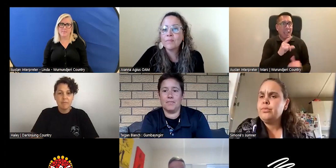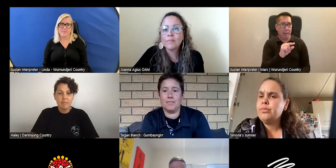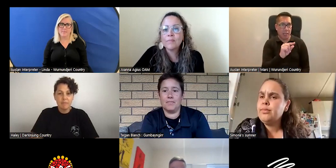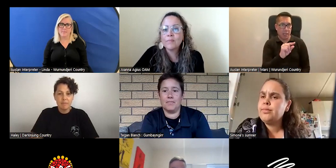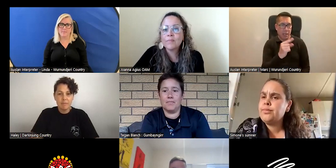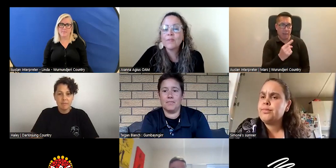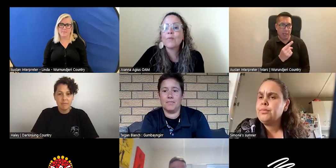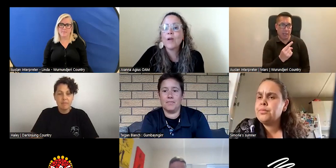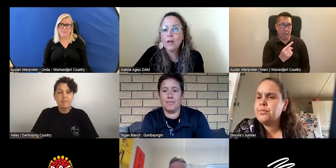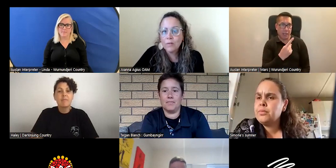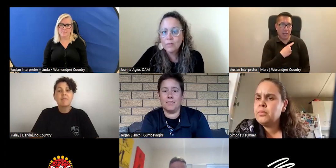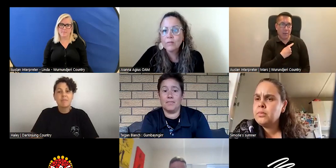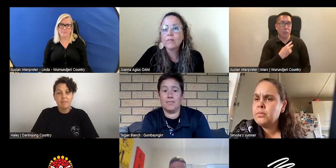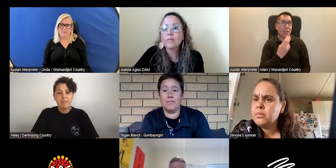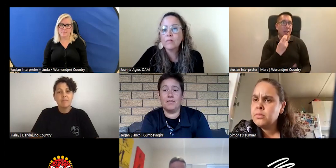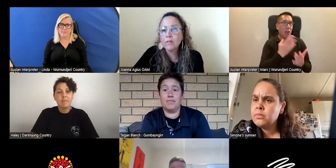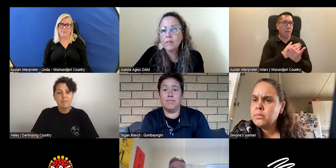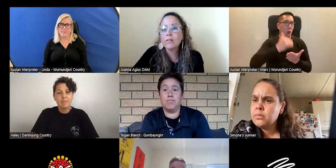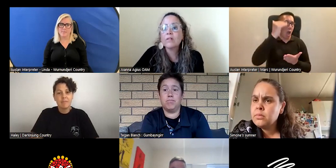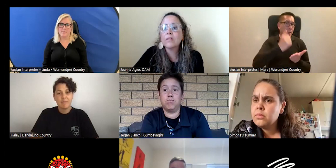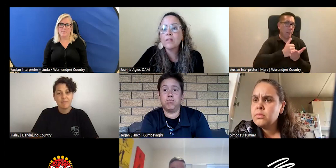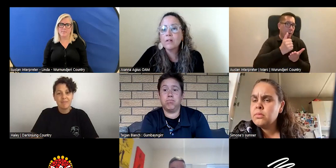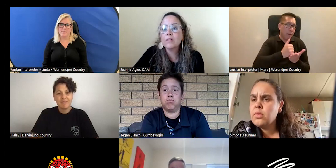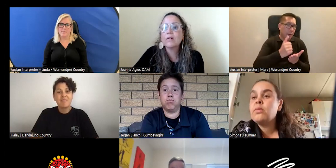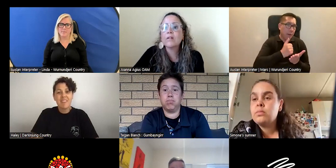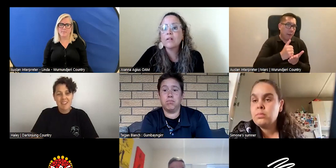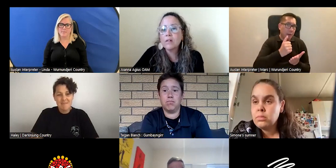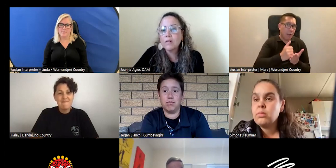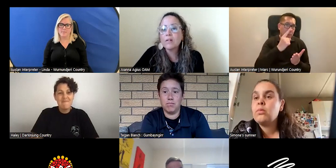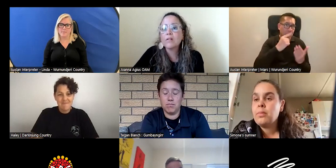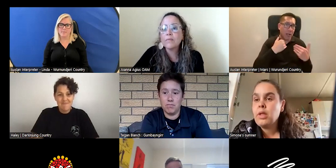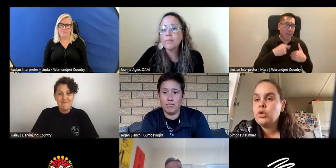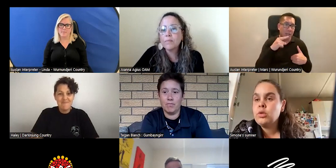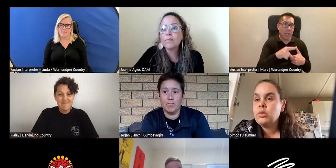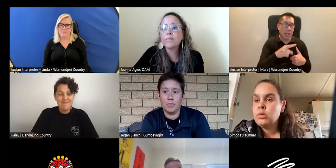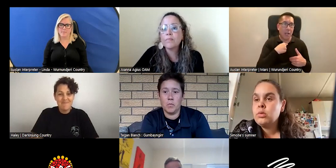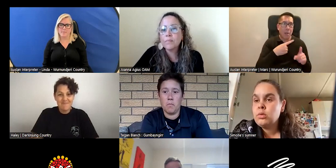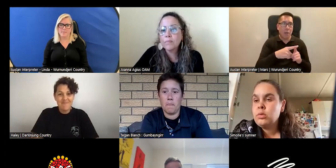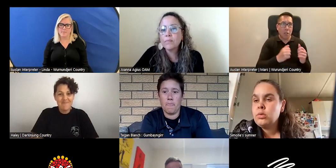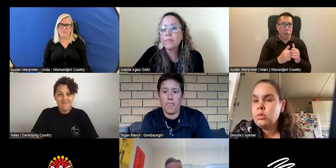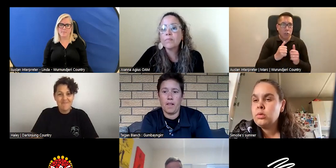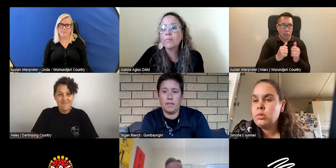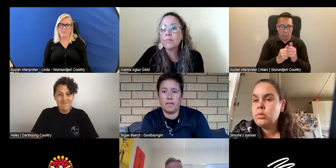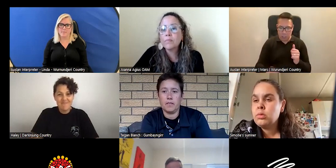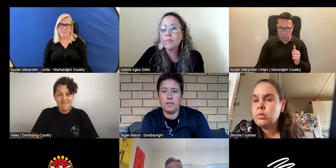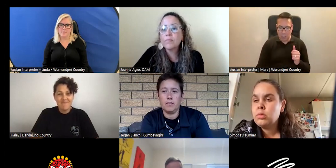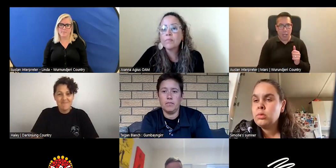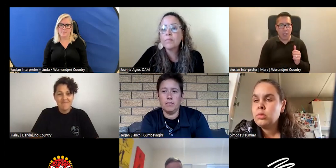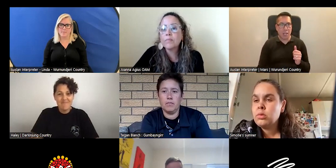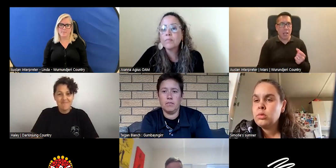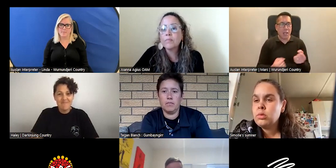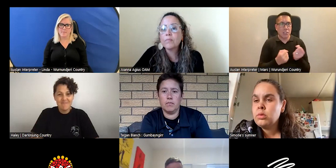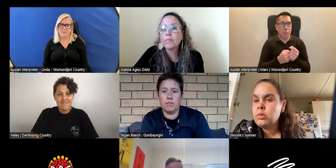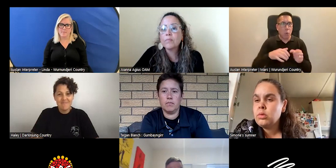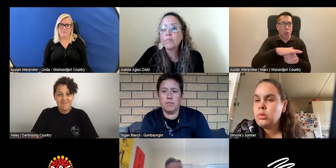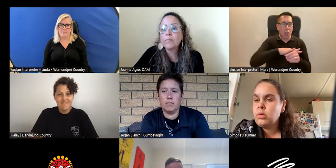course, Adelaide got higher population. And then we'll structure up and support local regional members